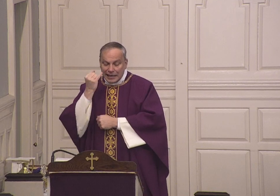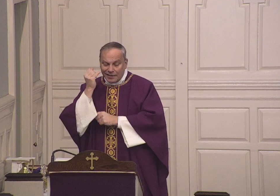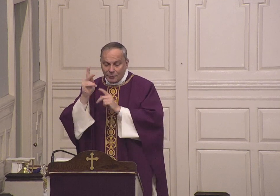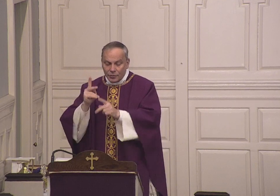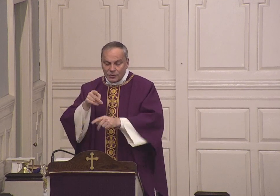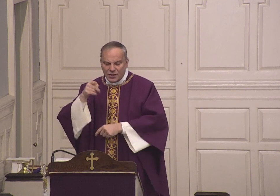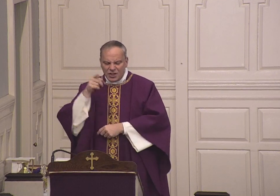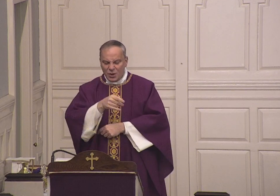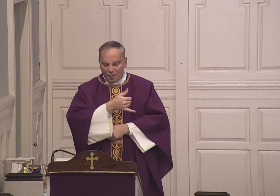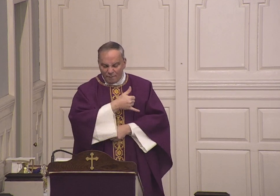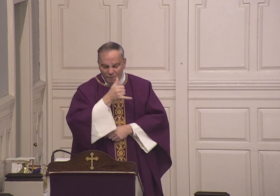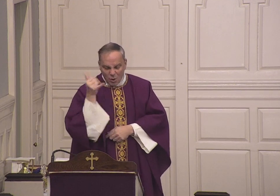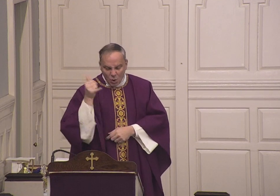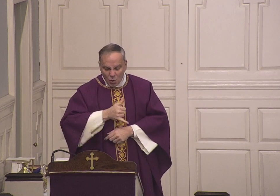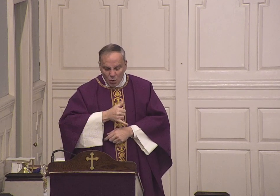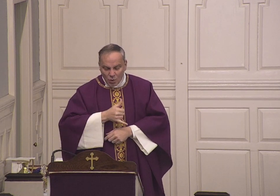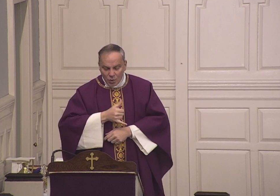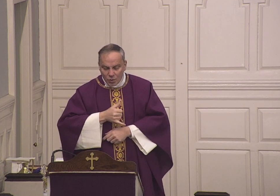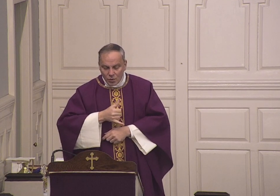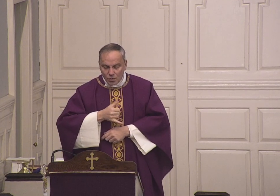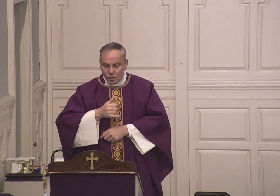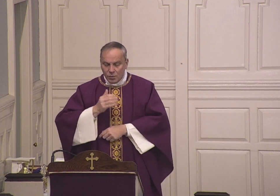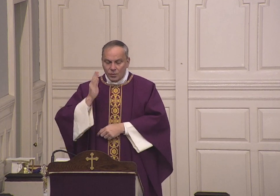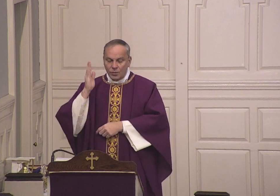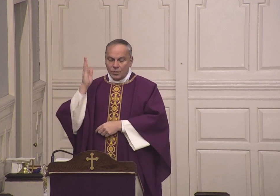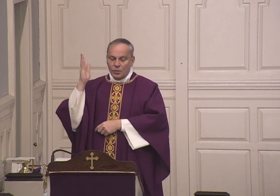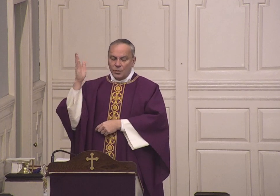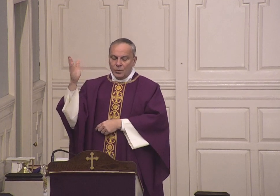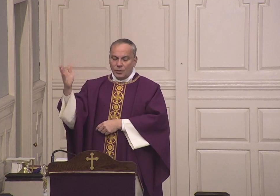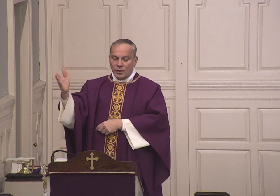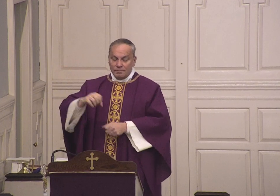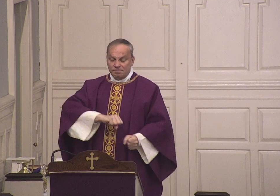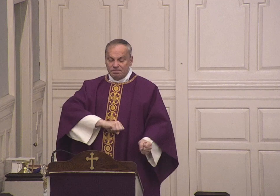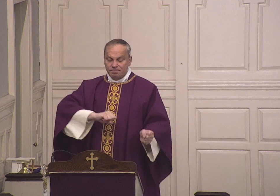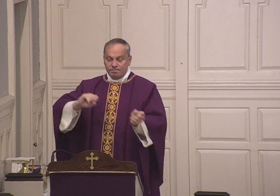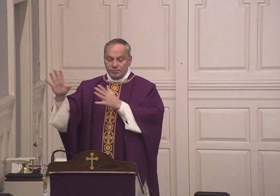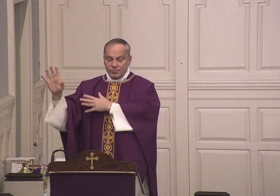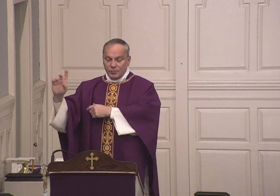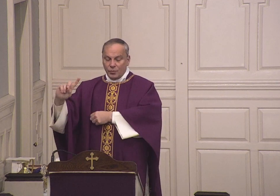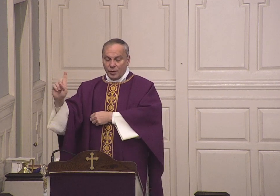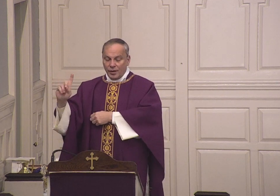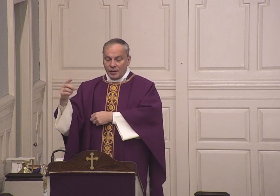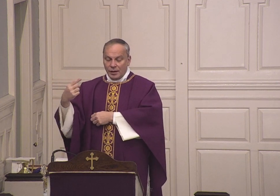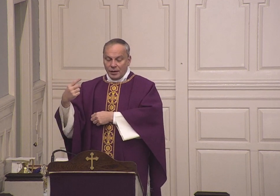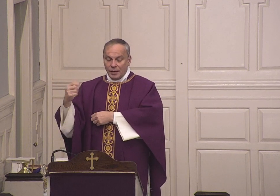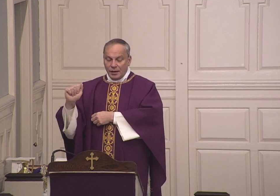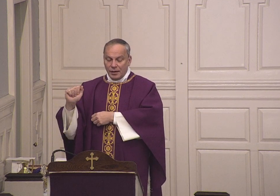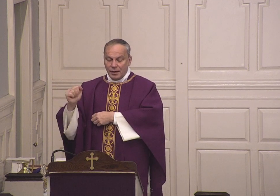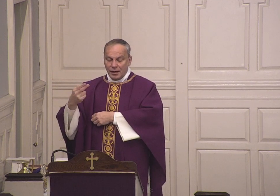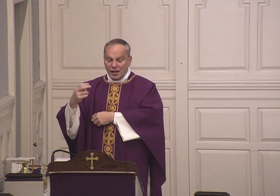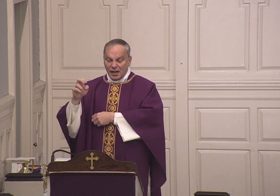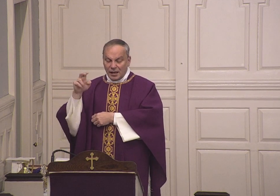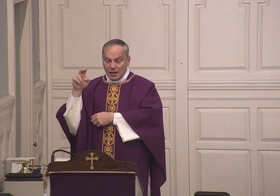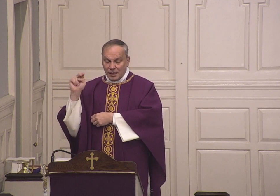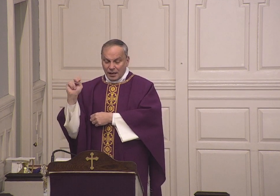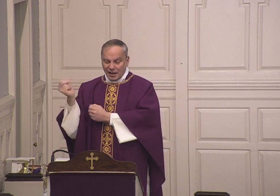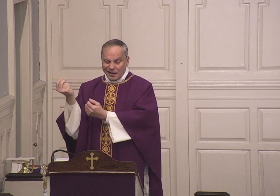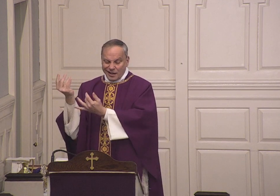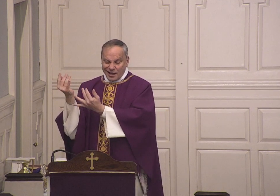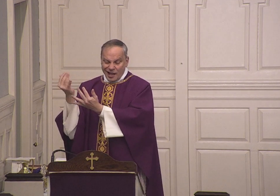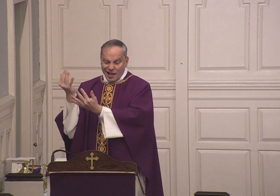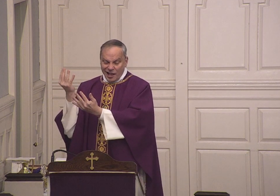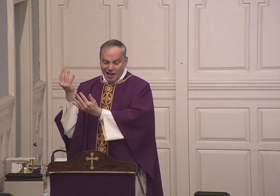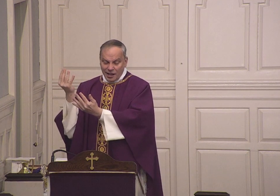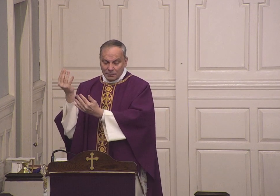And whoever says, you fool, will be liable to fiery